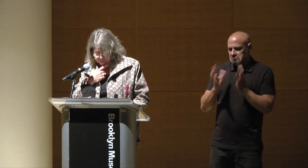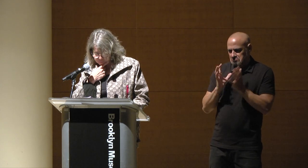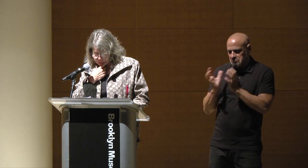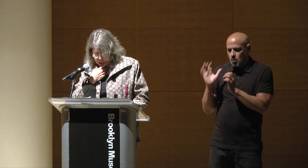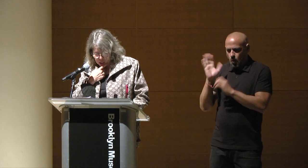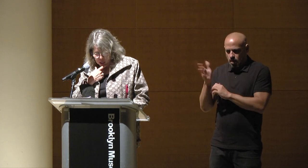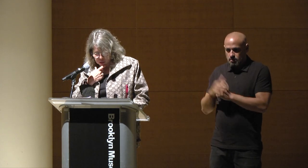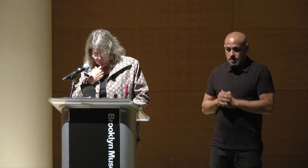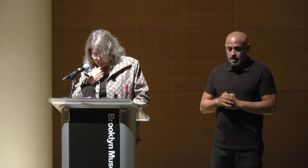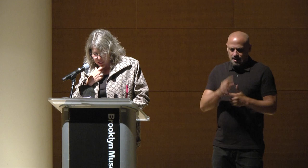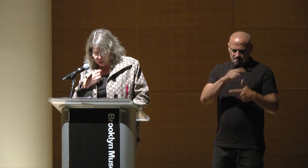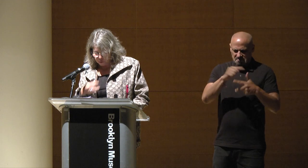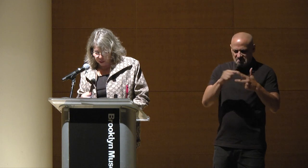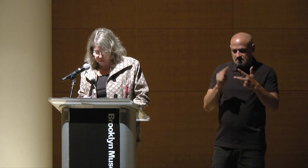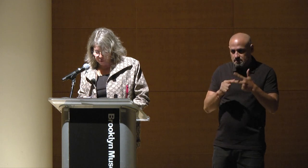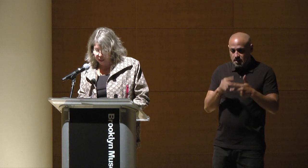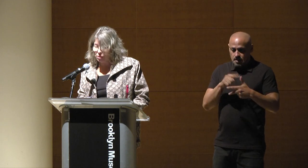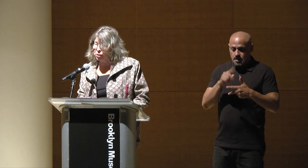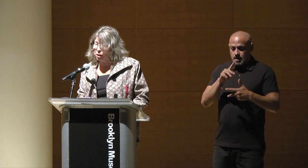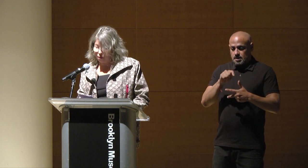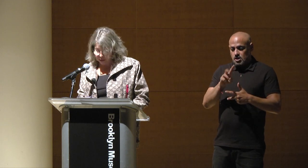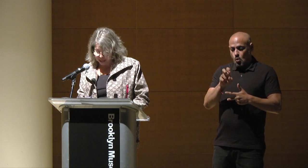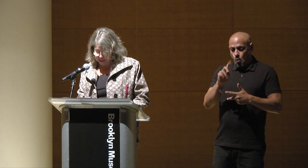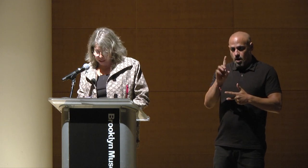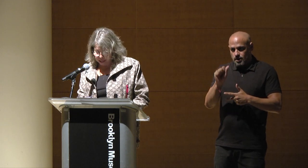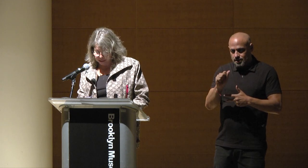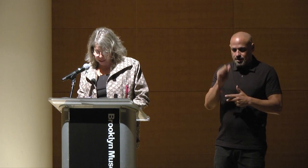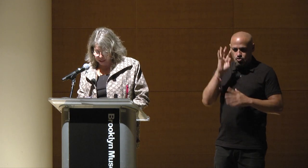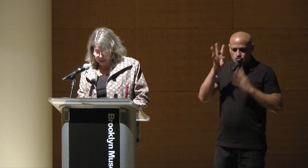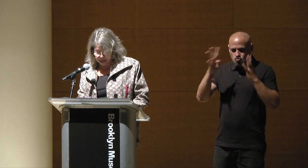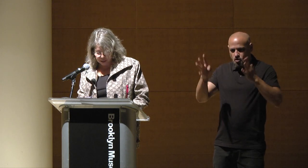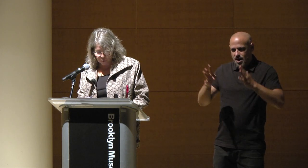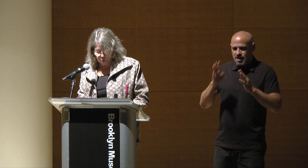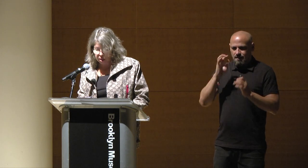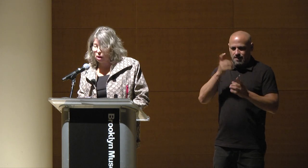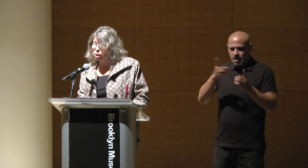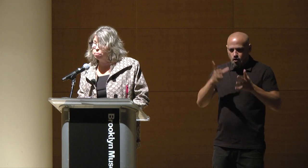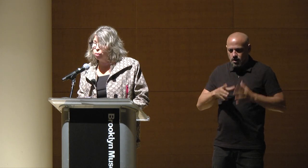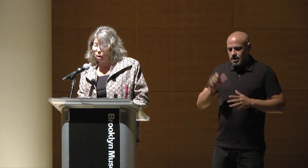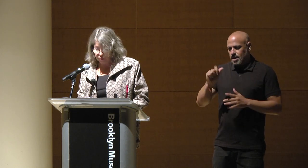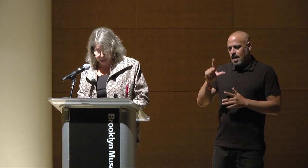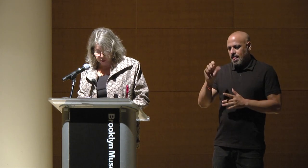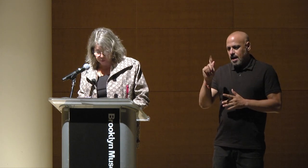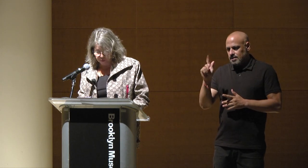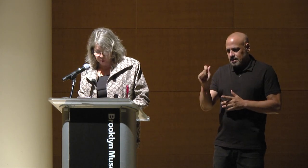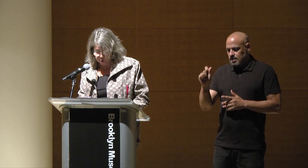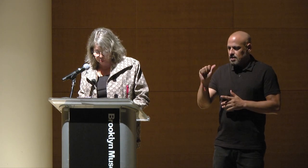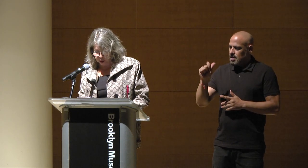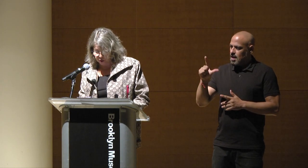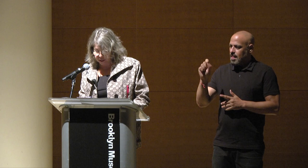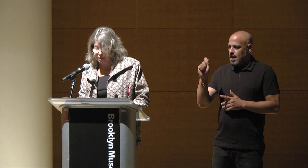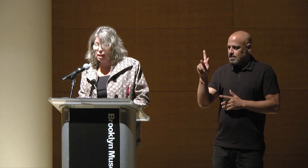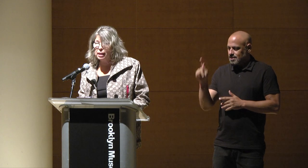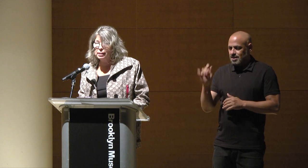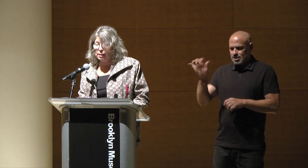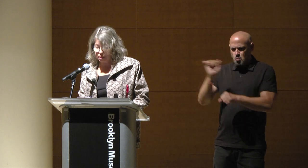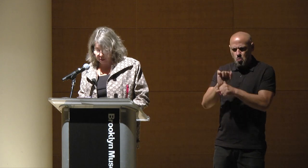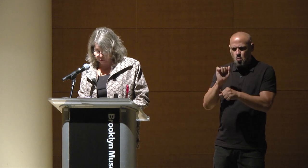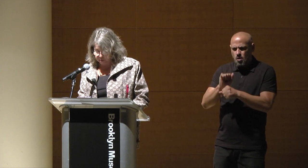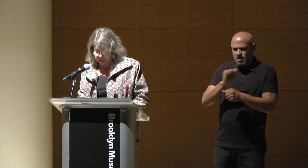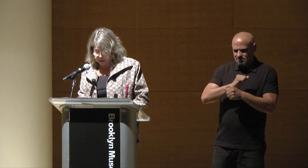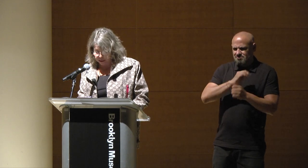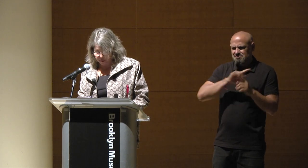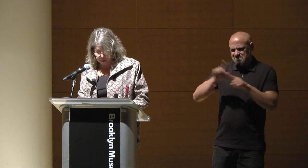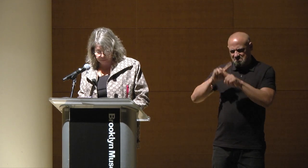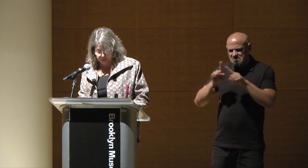of them. Tawanda is the creative director of Alaska, Alaska, and he has worked on a broad range of Virgil's projects since